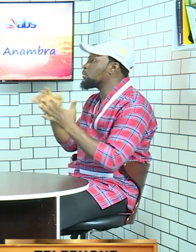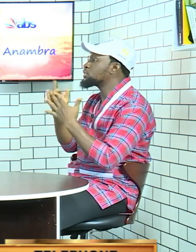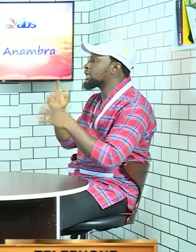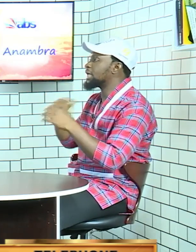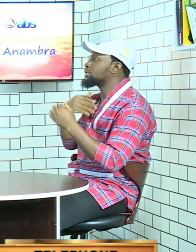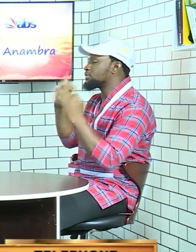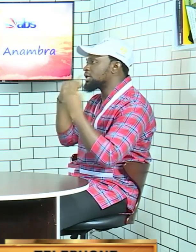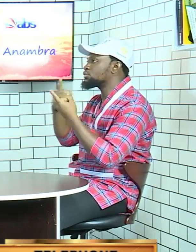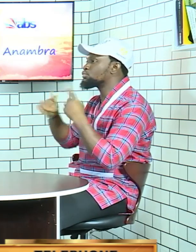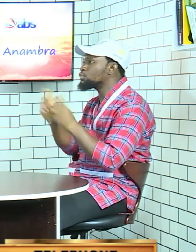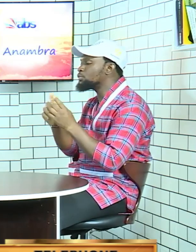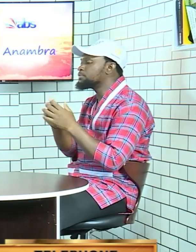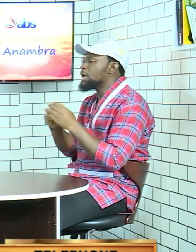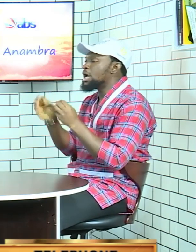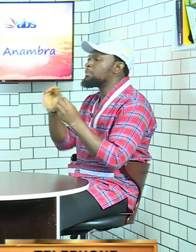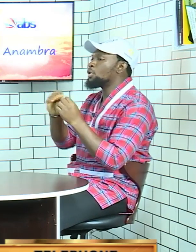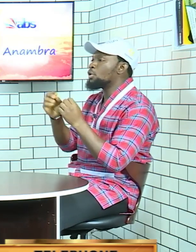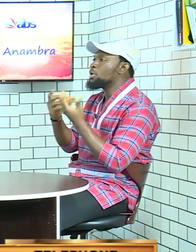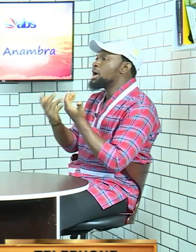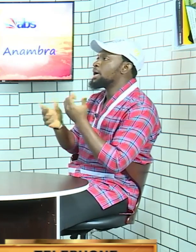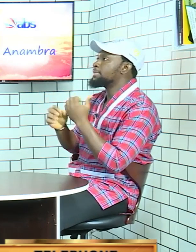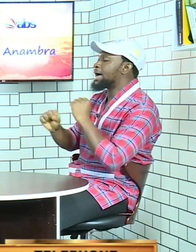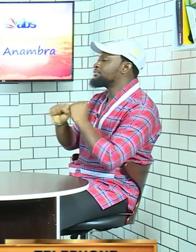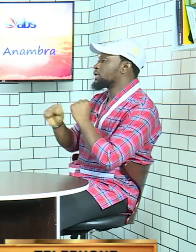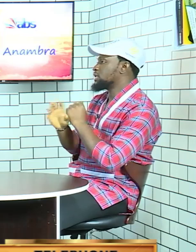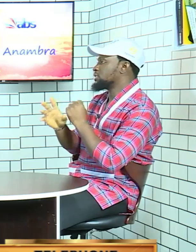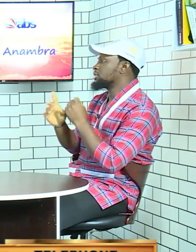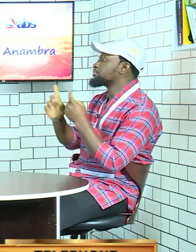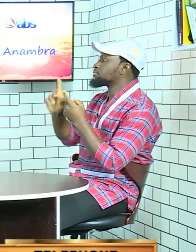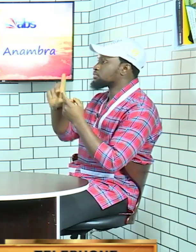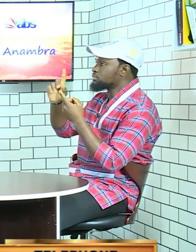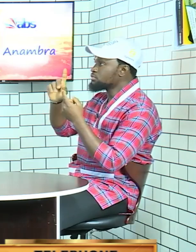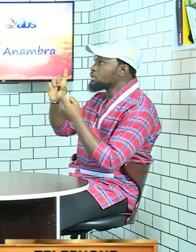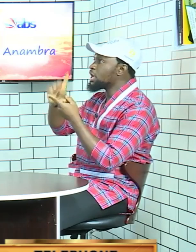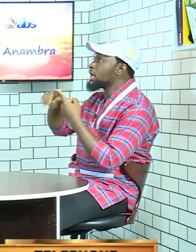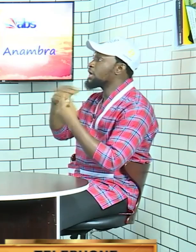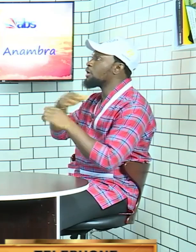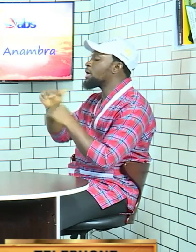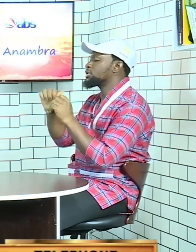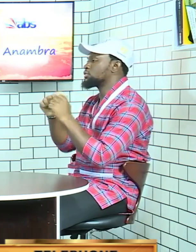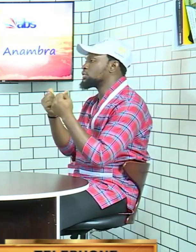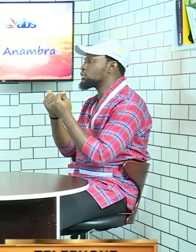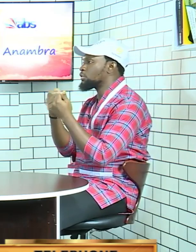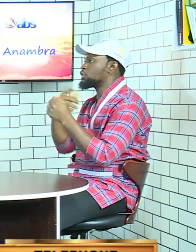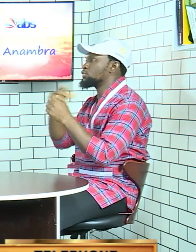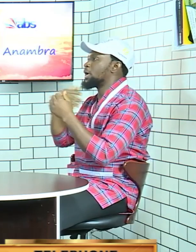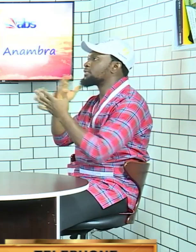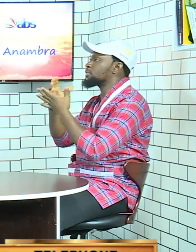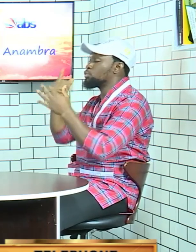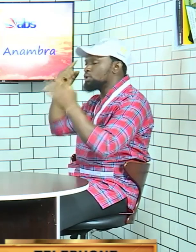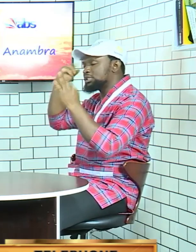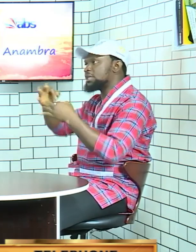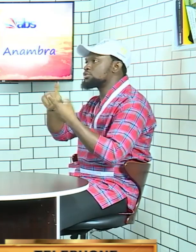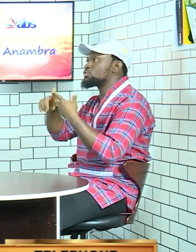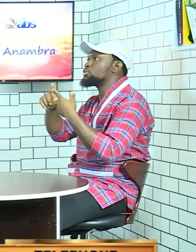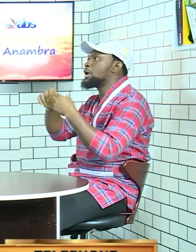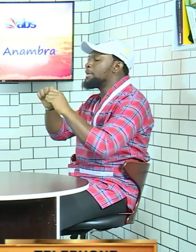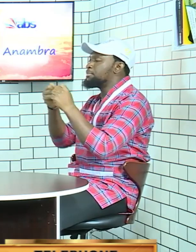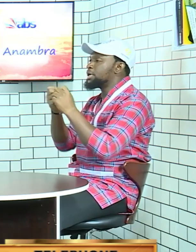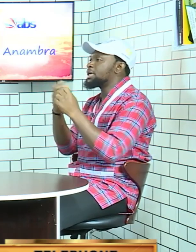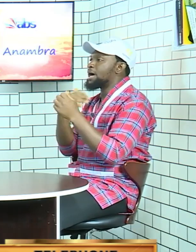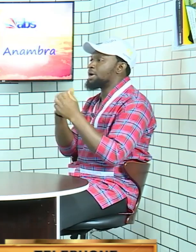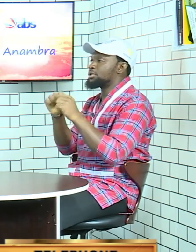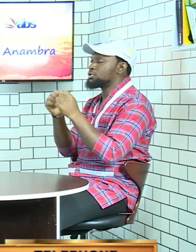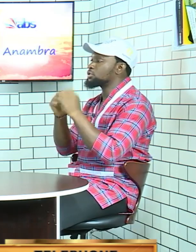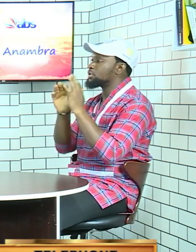street. Most times that's why we say to do a more advocacy in our association, because we decided to